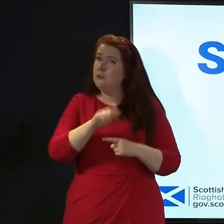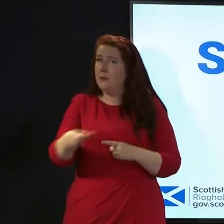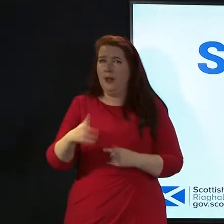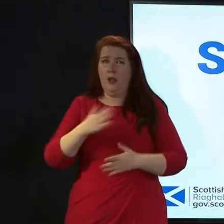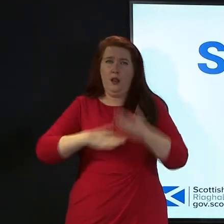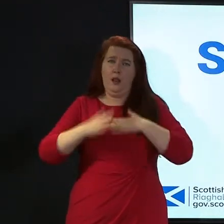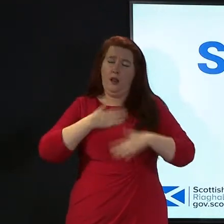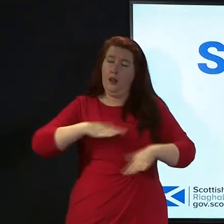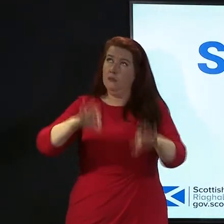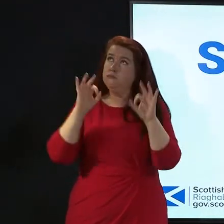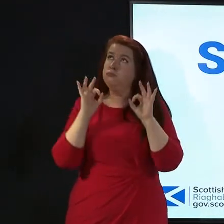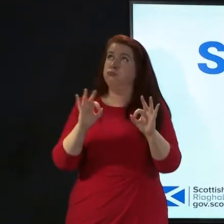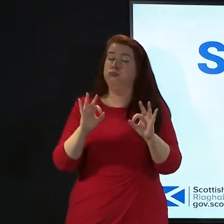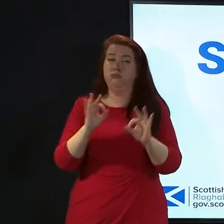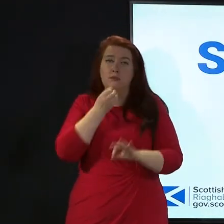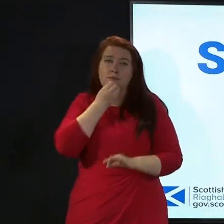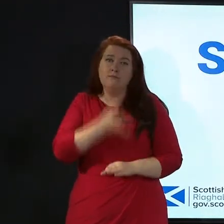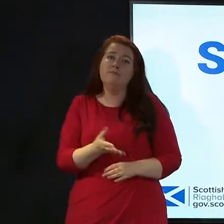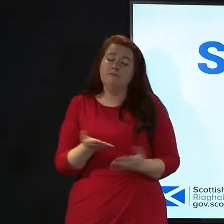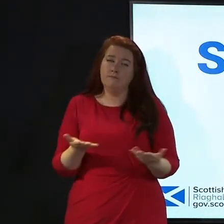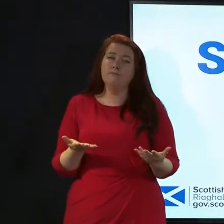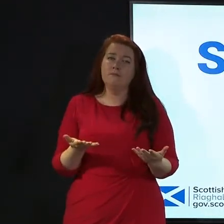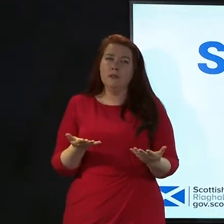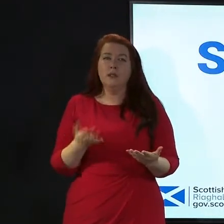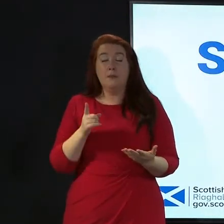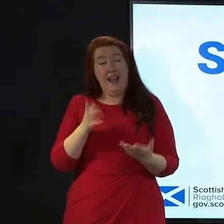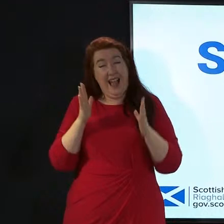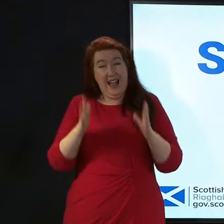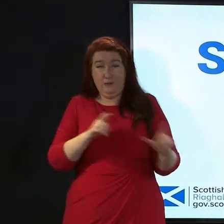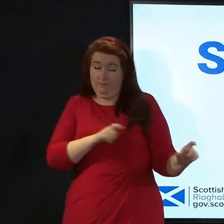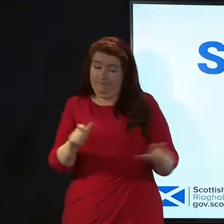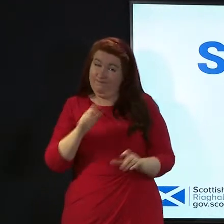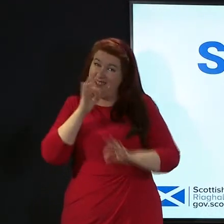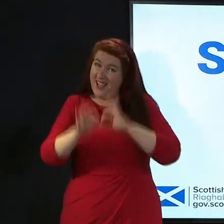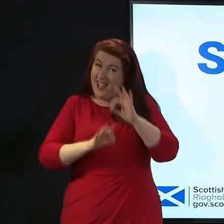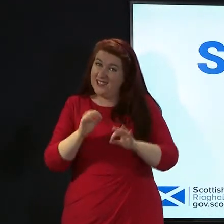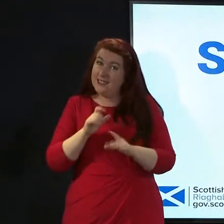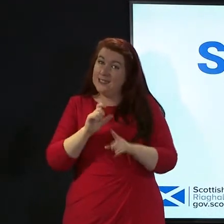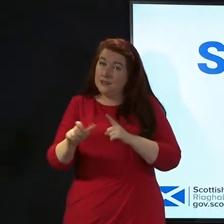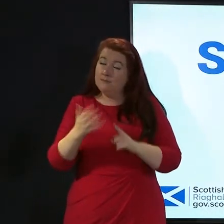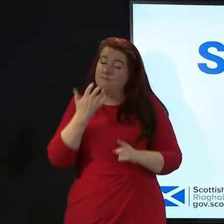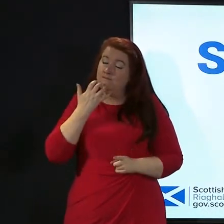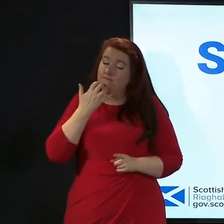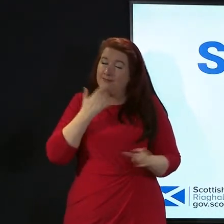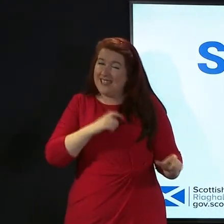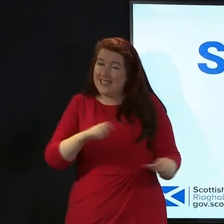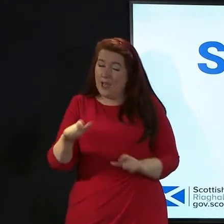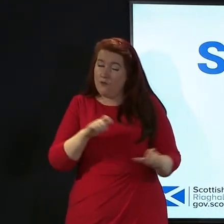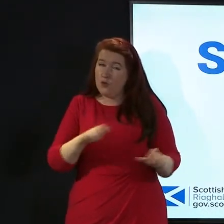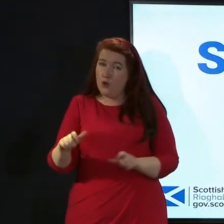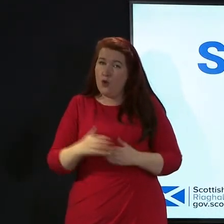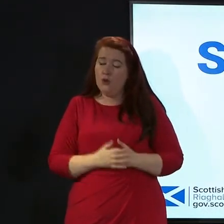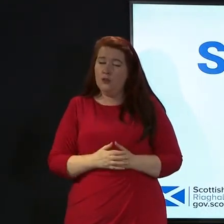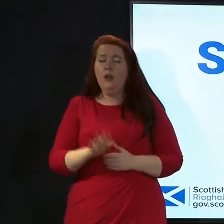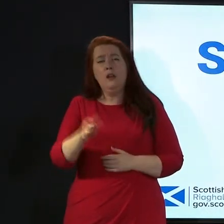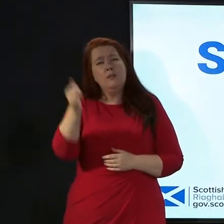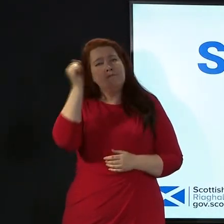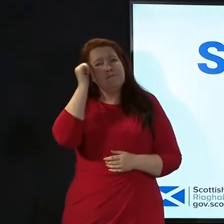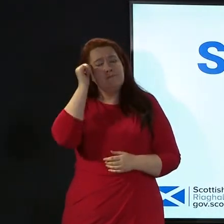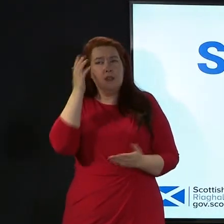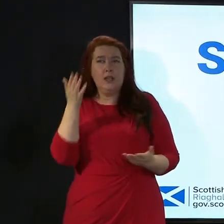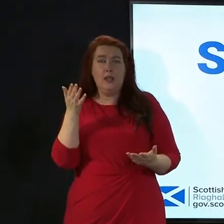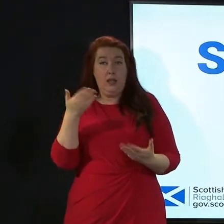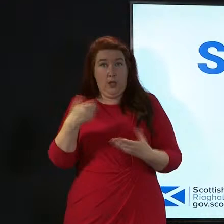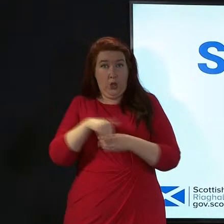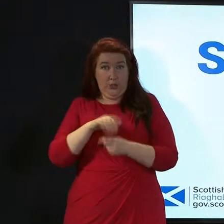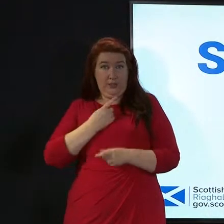magnificently, and we need to ask people to continue to do that for a little while longer. I do know that people, and again, I